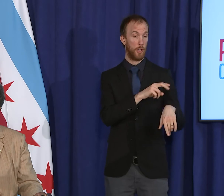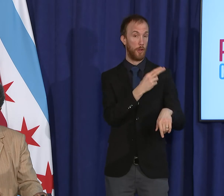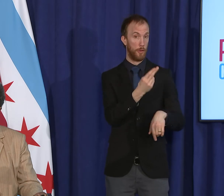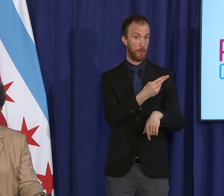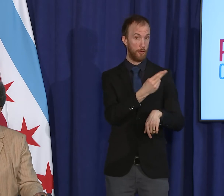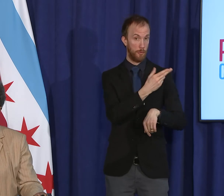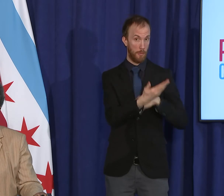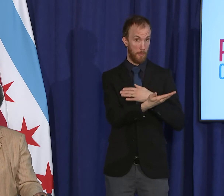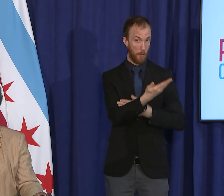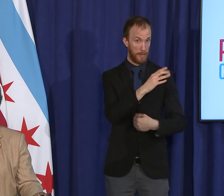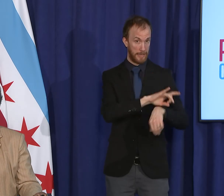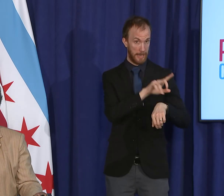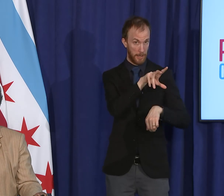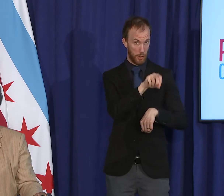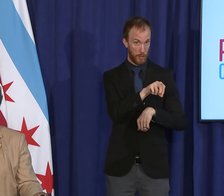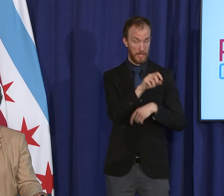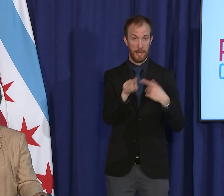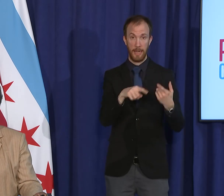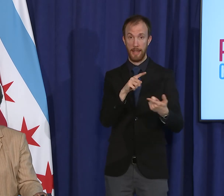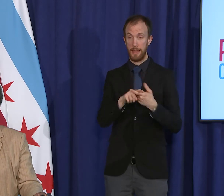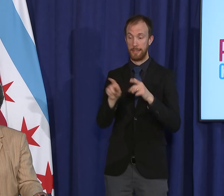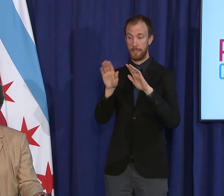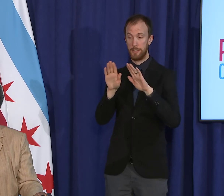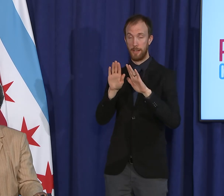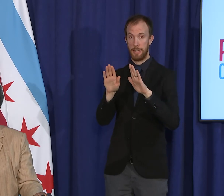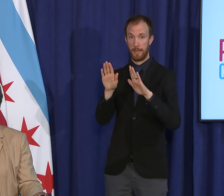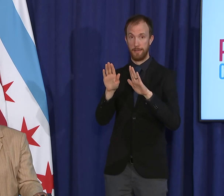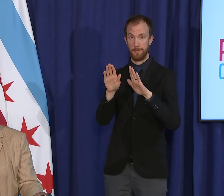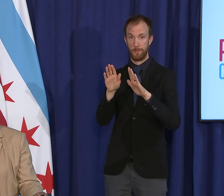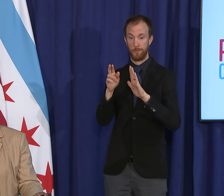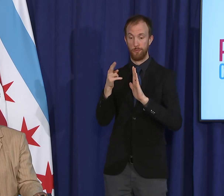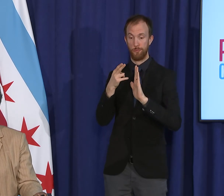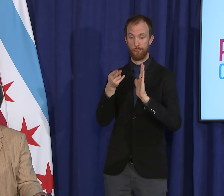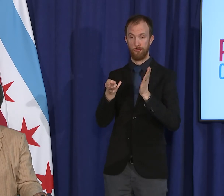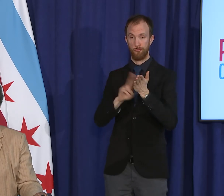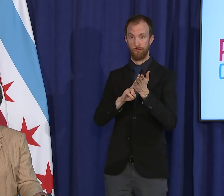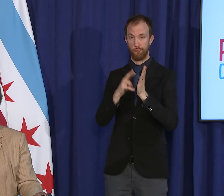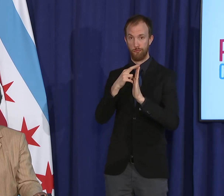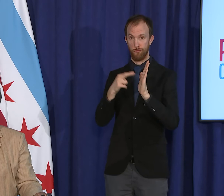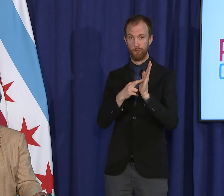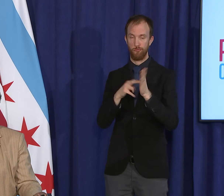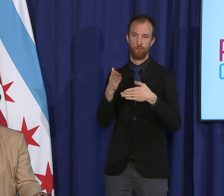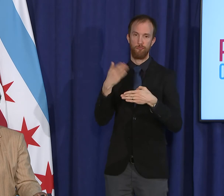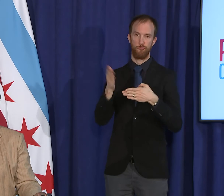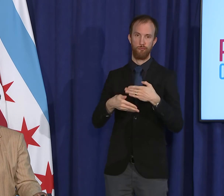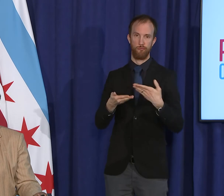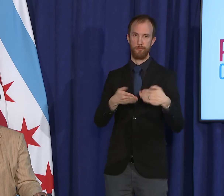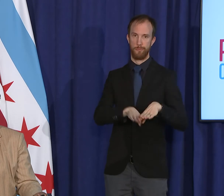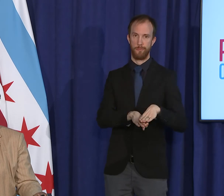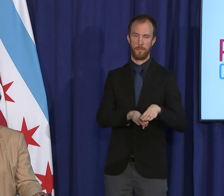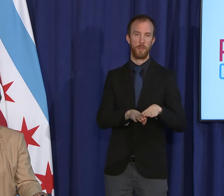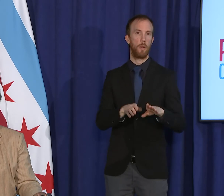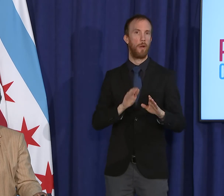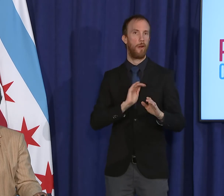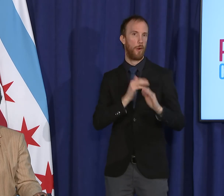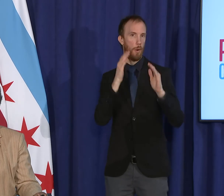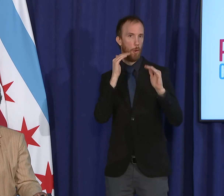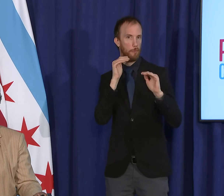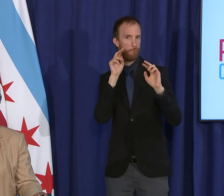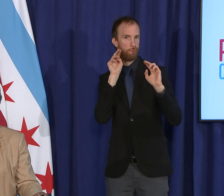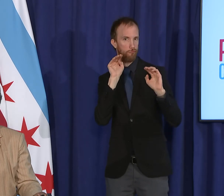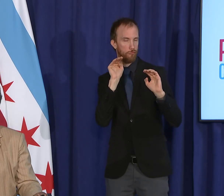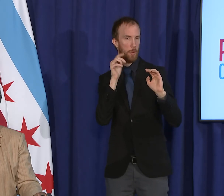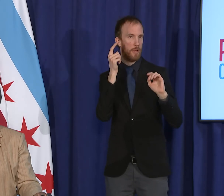will close at 4 p.m. on Sunday. And our hope is that 10,000 of those slots, given that we've got